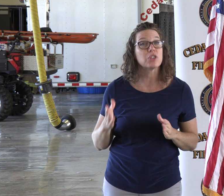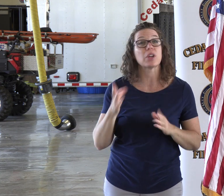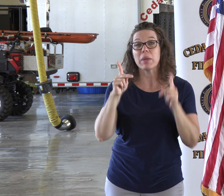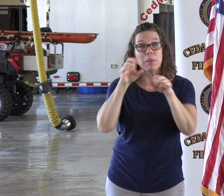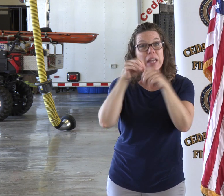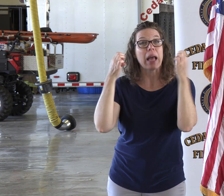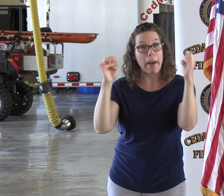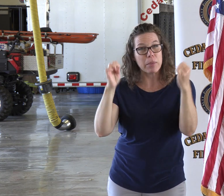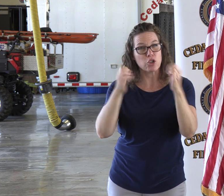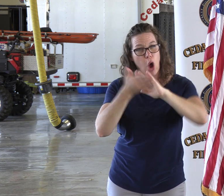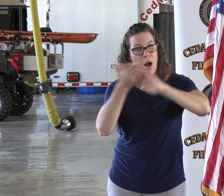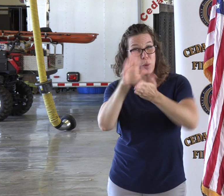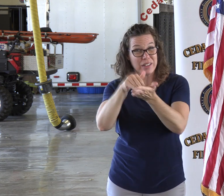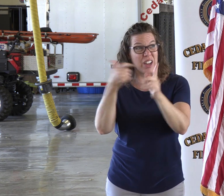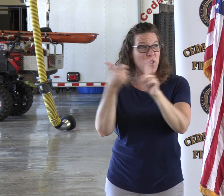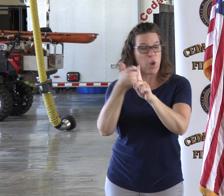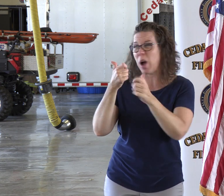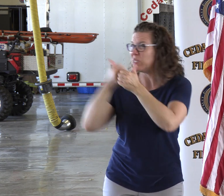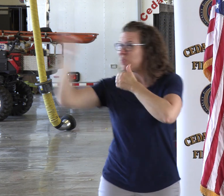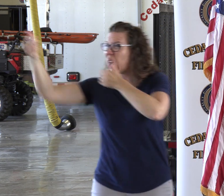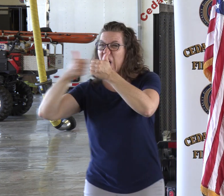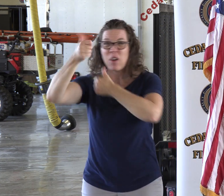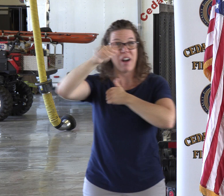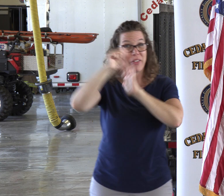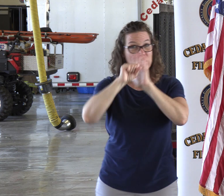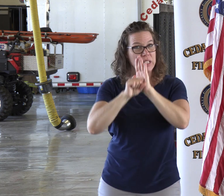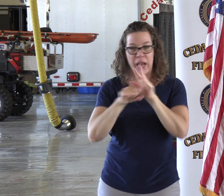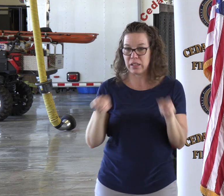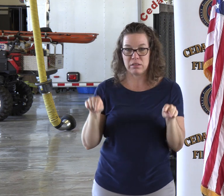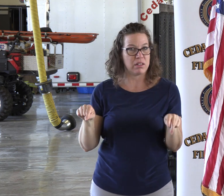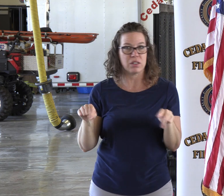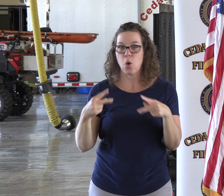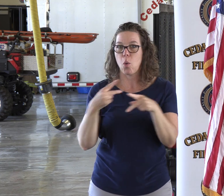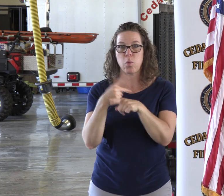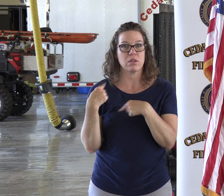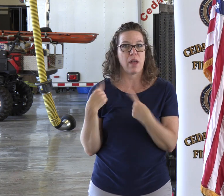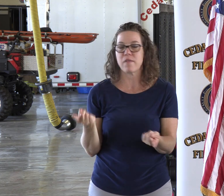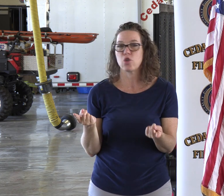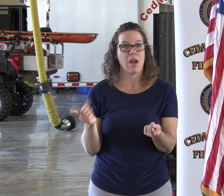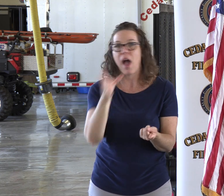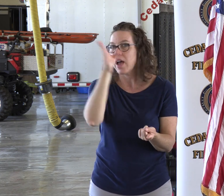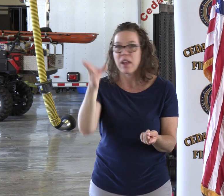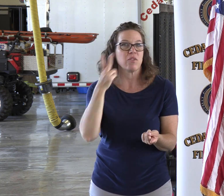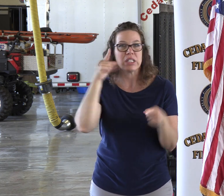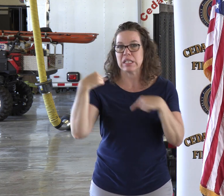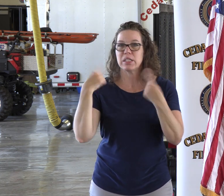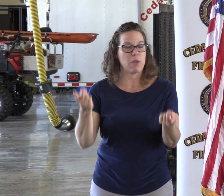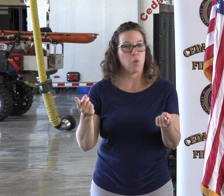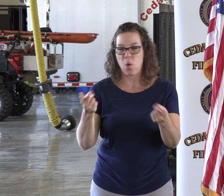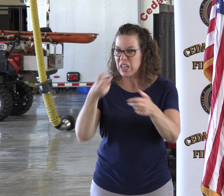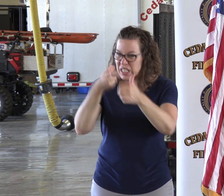in emergency ops centers that have come from long distances. Worst I have ever seen. Unbelievable.